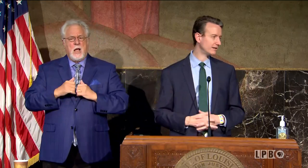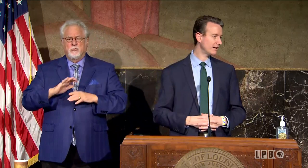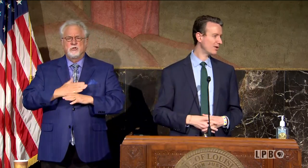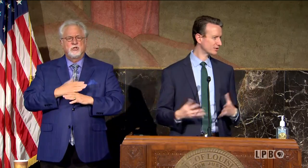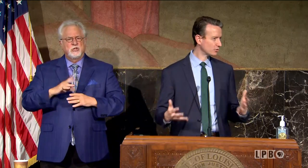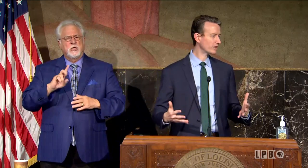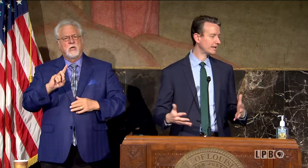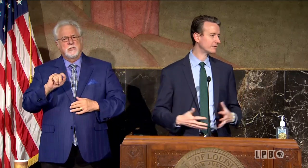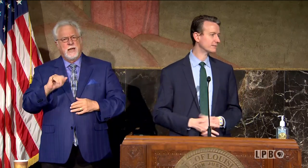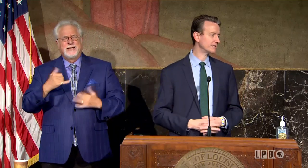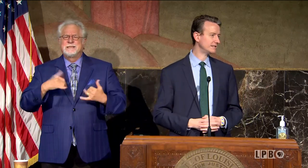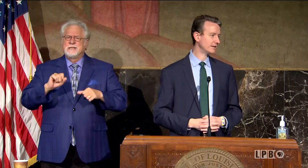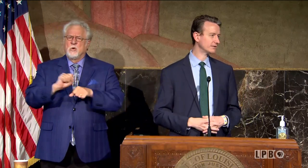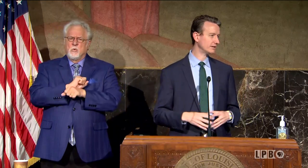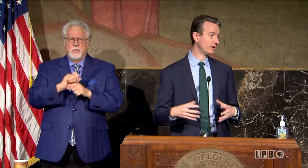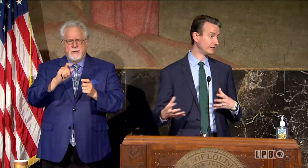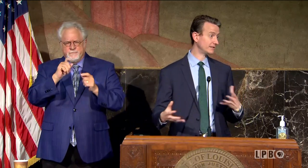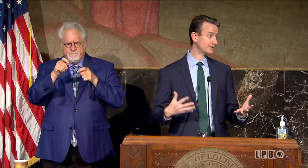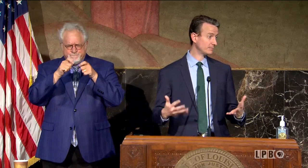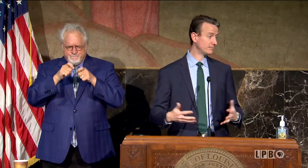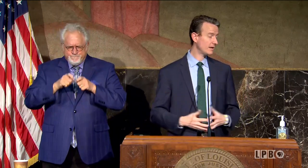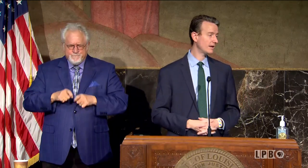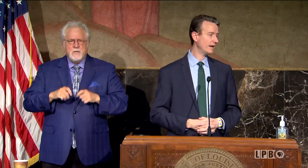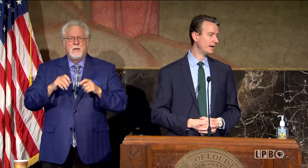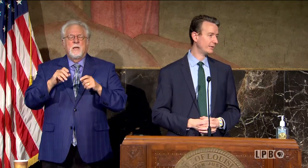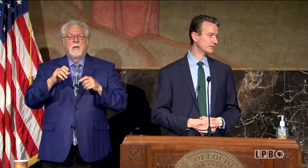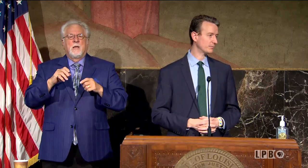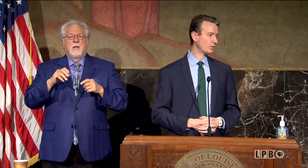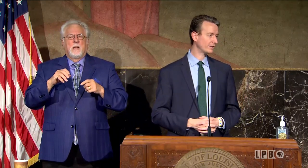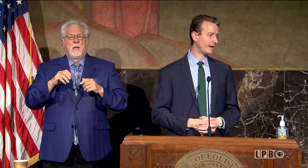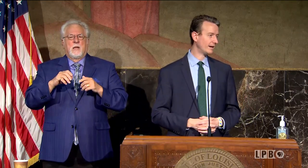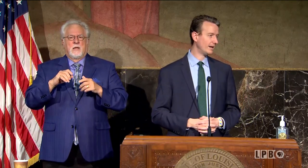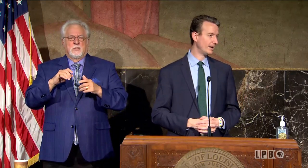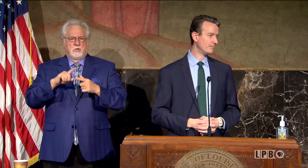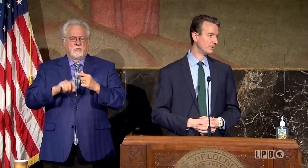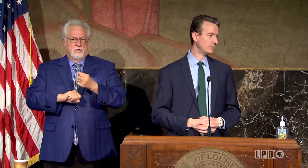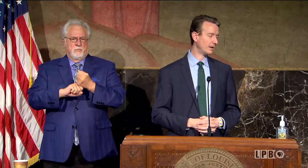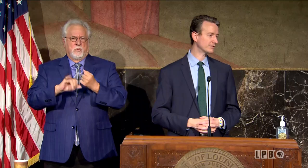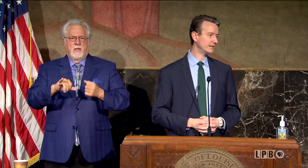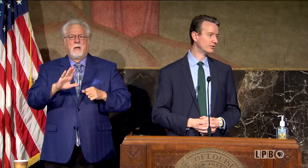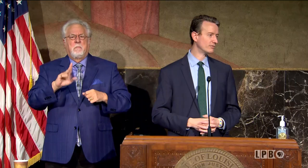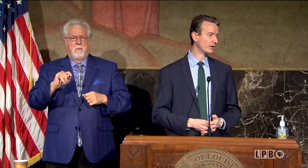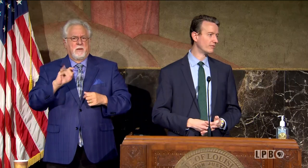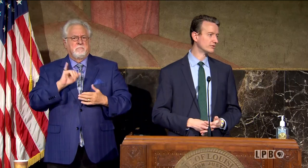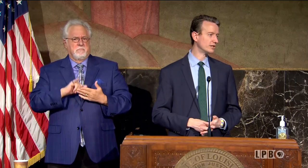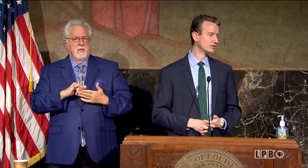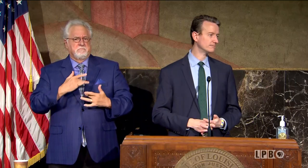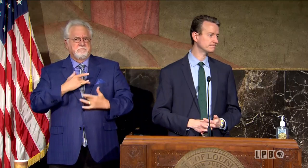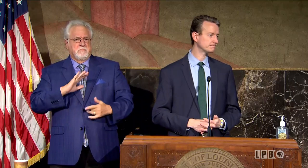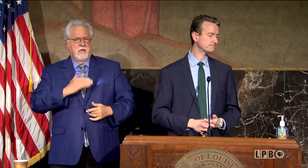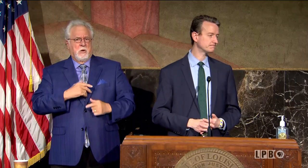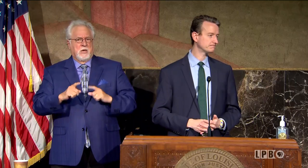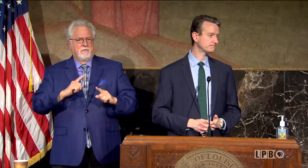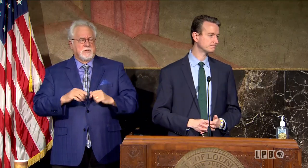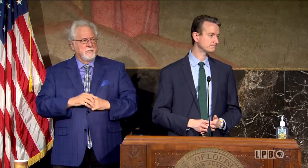share data. We're still working out some of the details on the system that would support that, but that was the nature of our